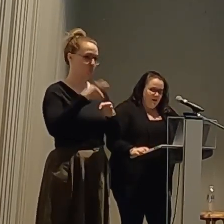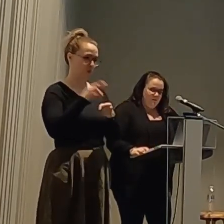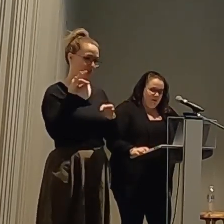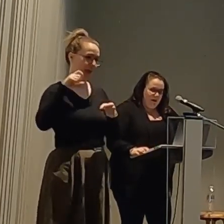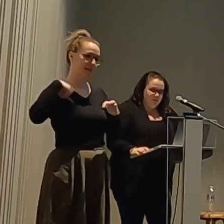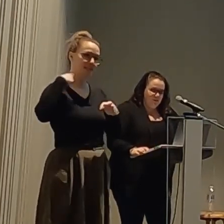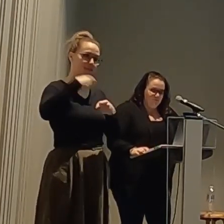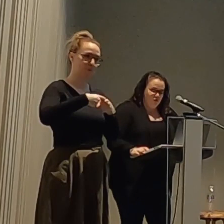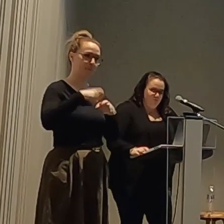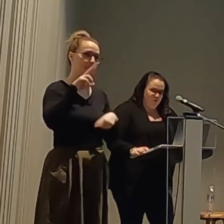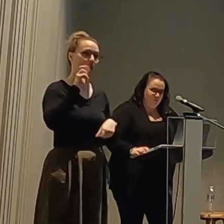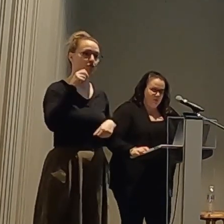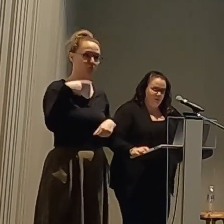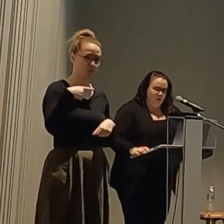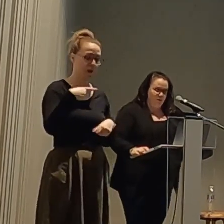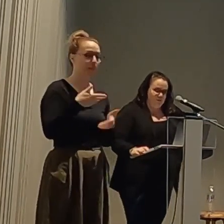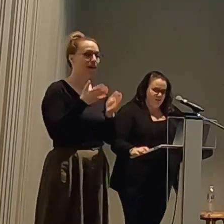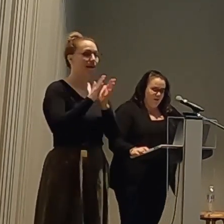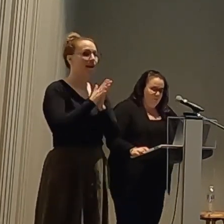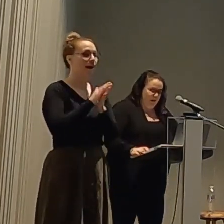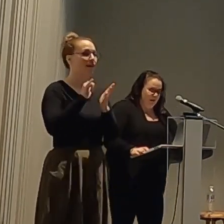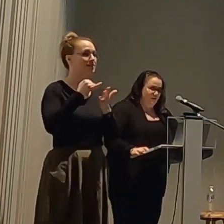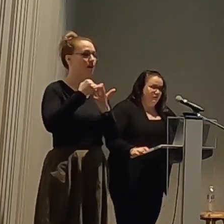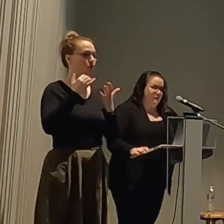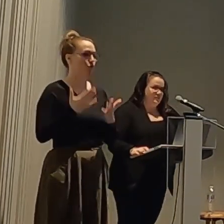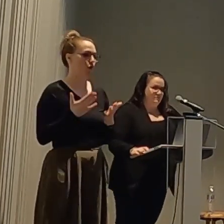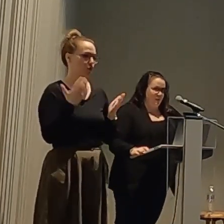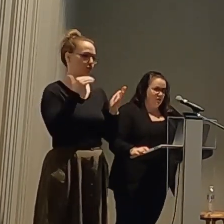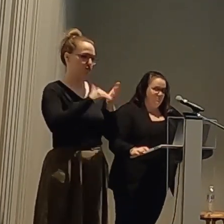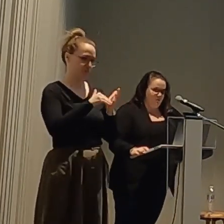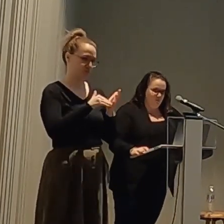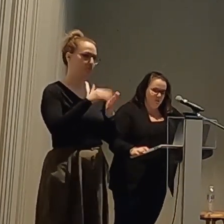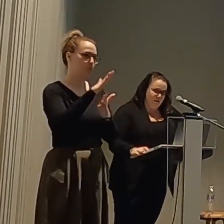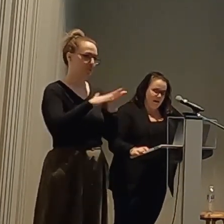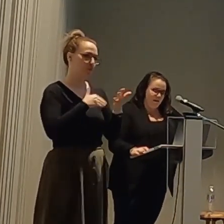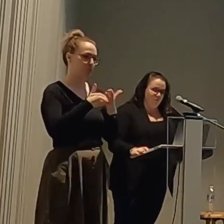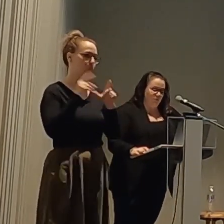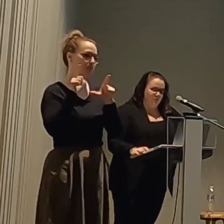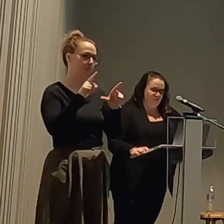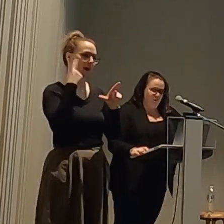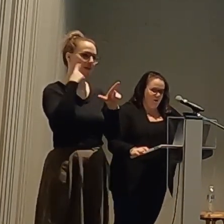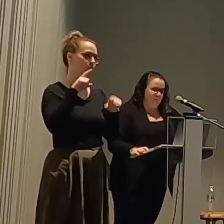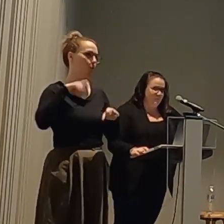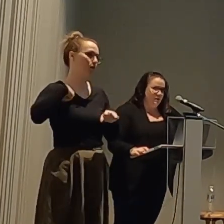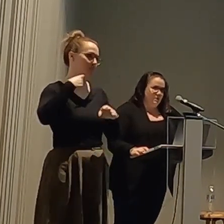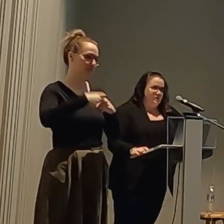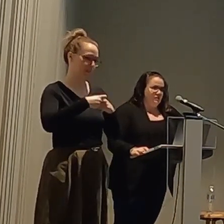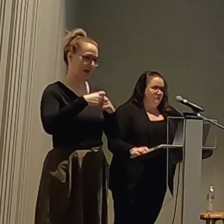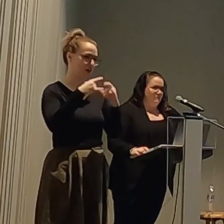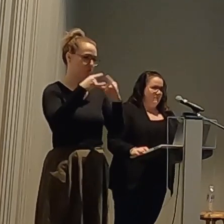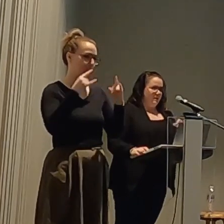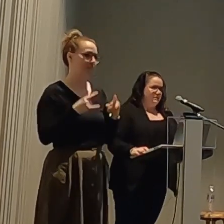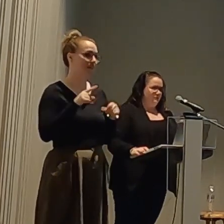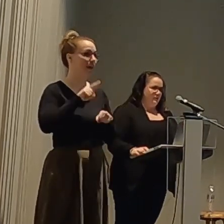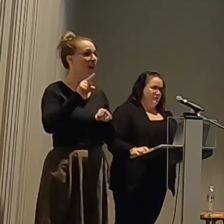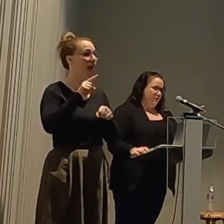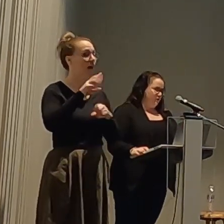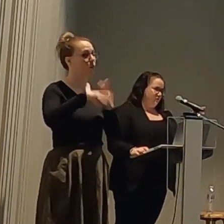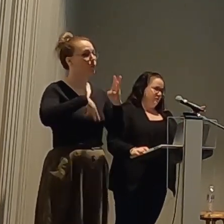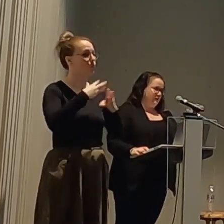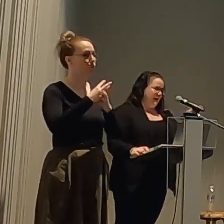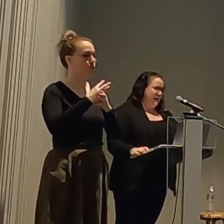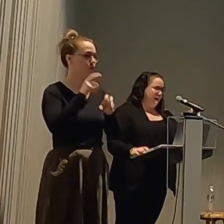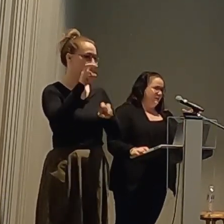Republic. They asked him to produce a large-scale painting for the Spanish pavilion at the World's Fair. So many